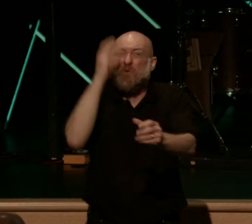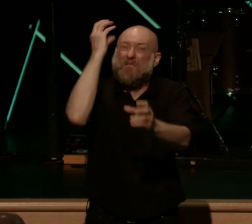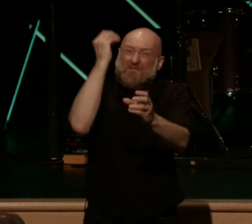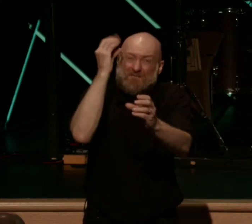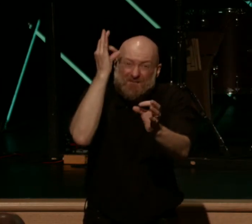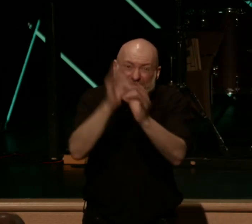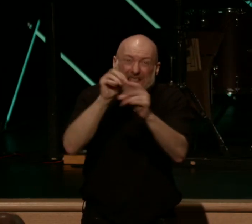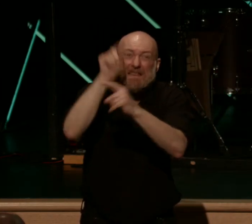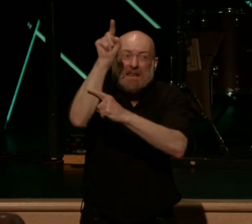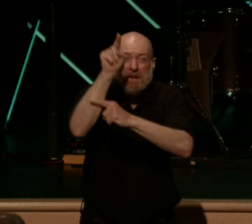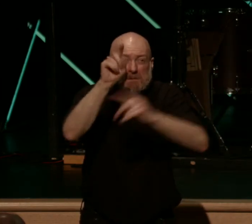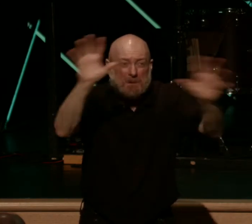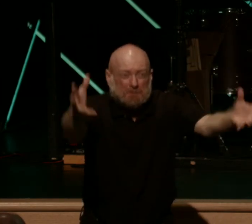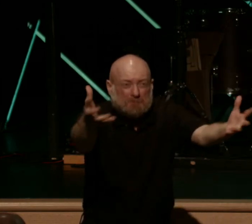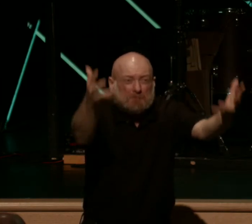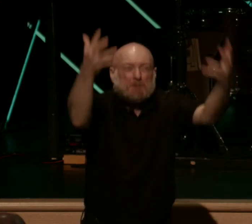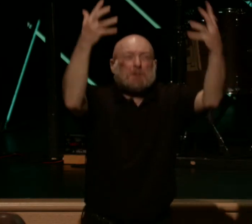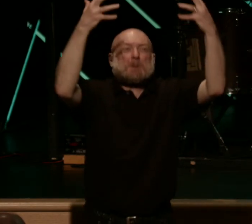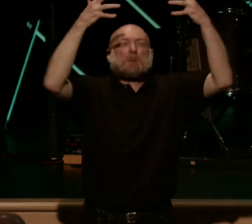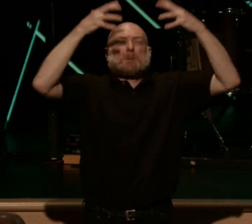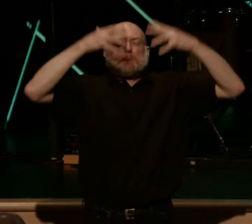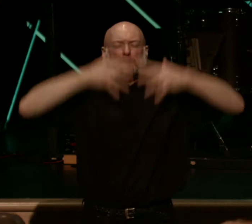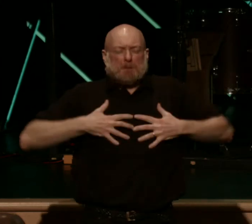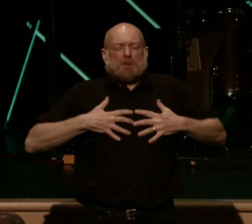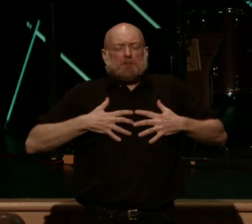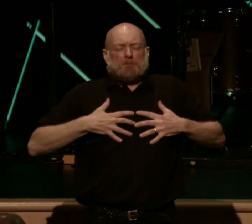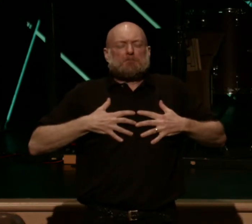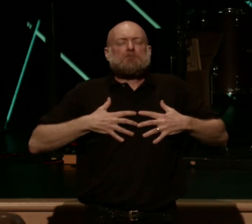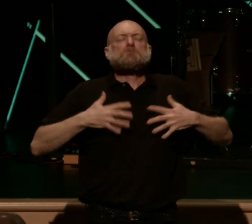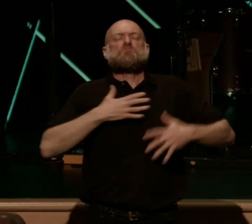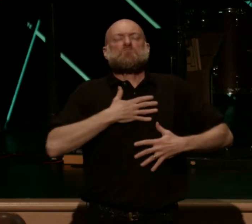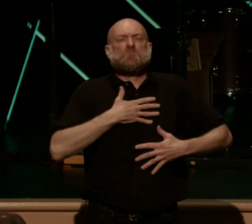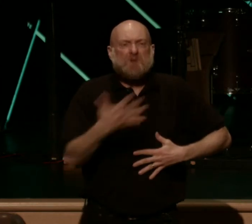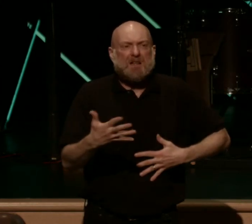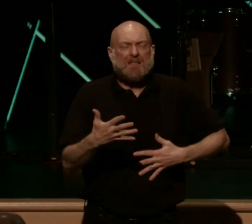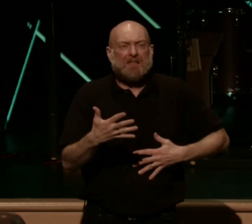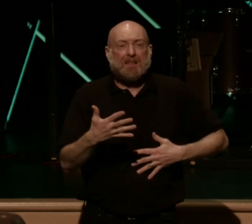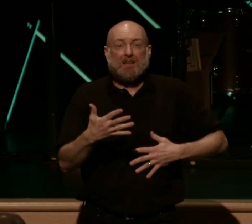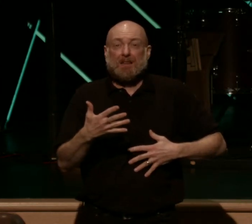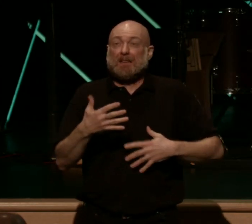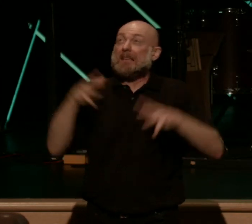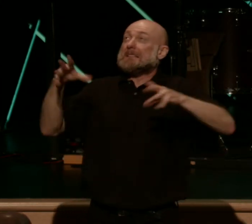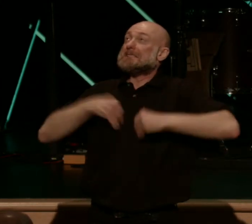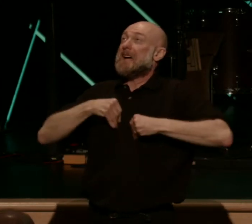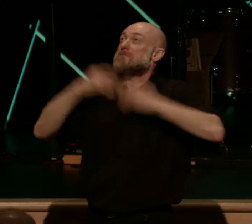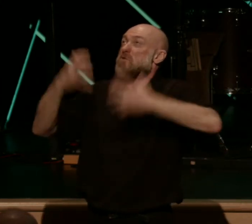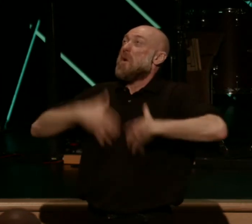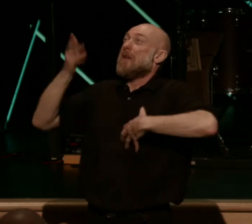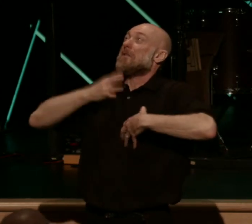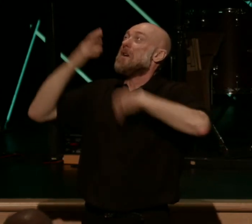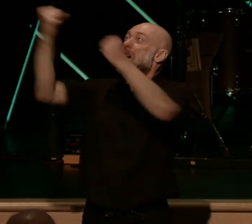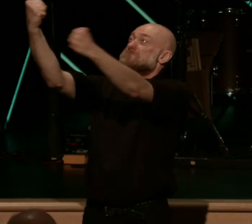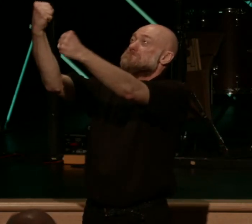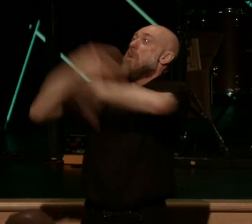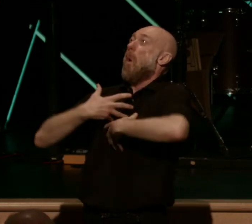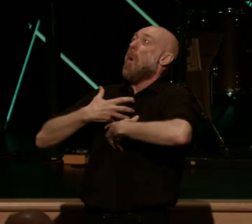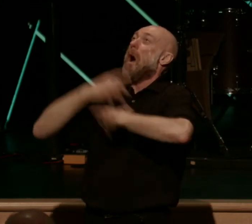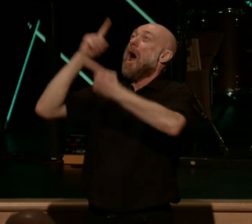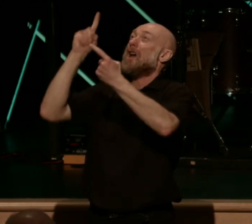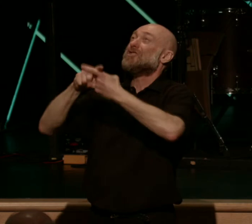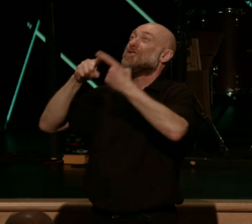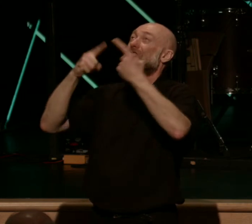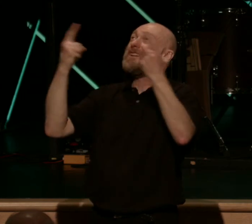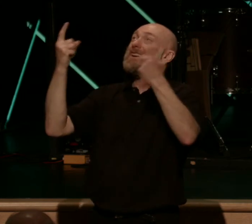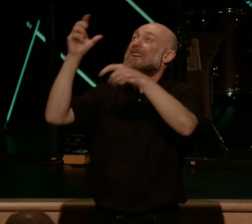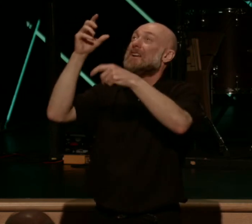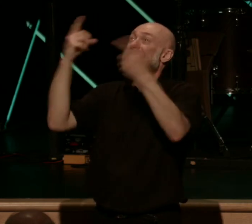faith in him. He gave himself up to having the wrath of God that his church deserves poured out on him until the sin of his